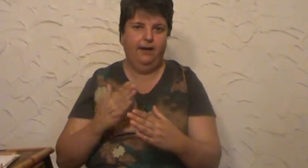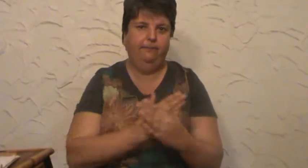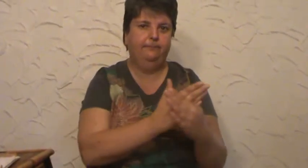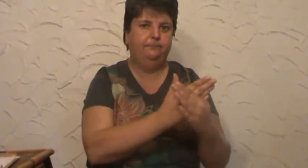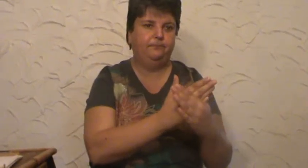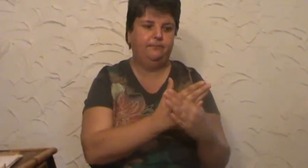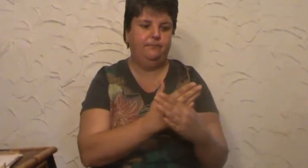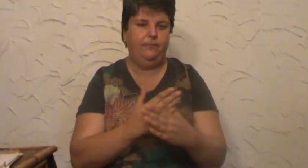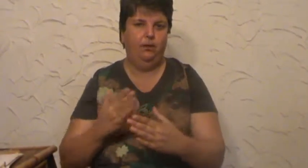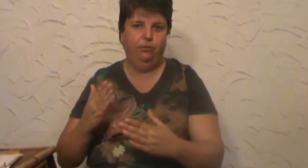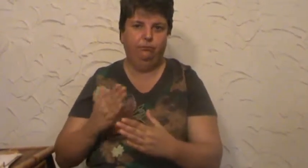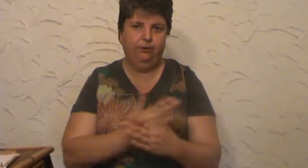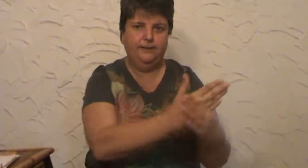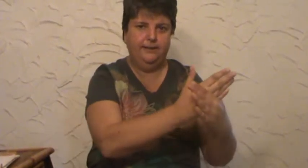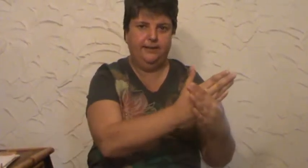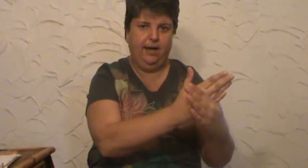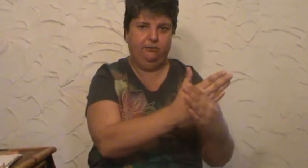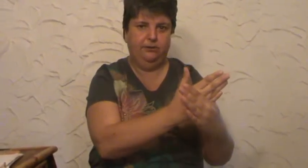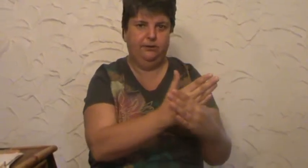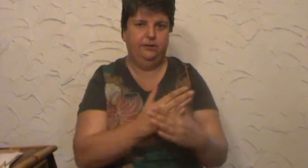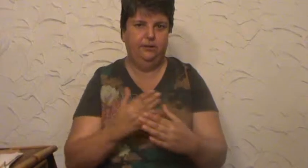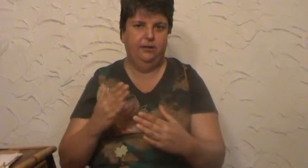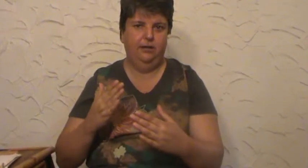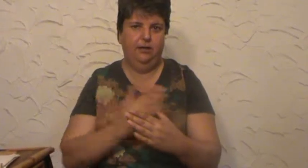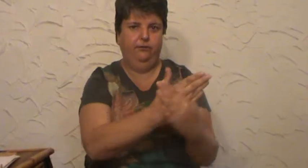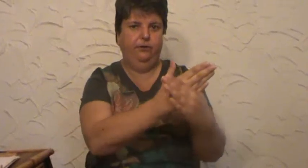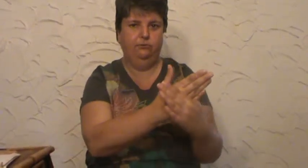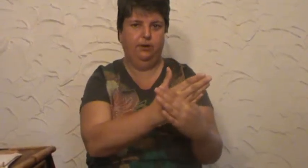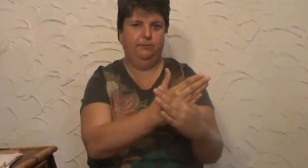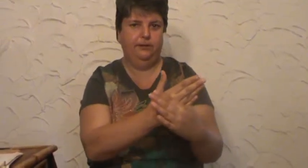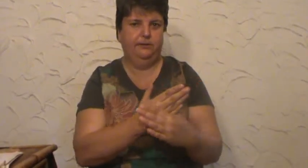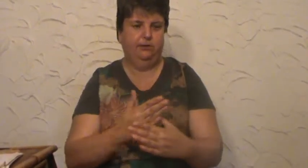of thrust it out. You interrupt,